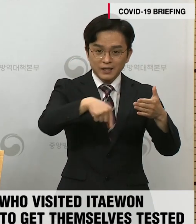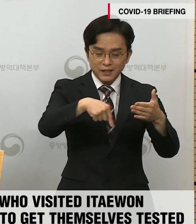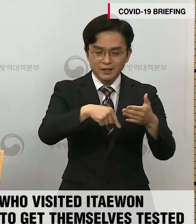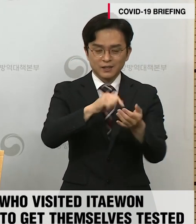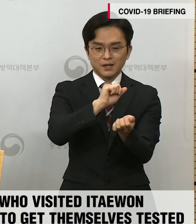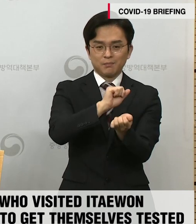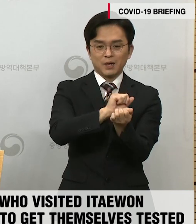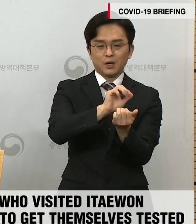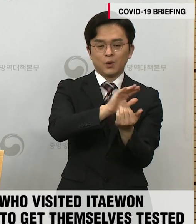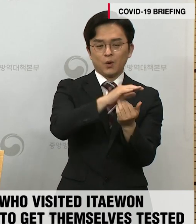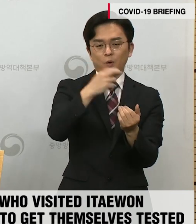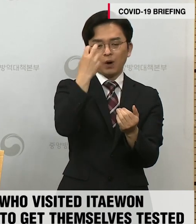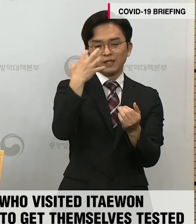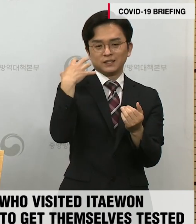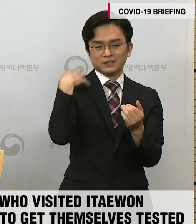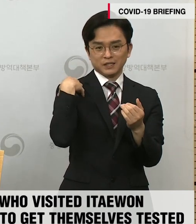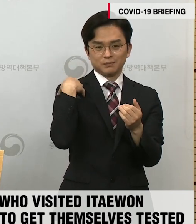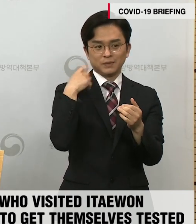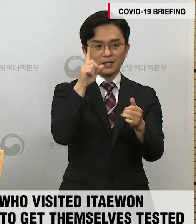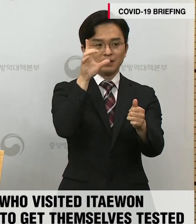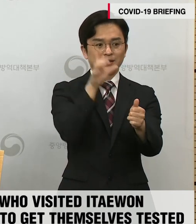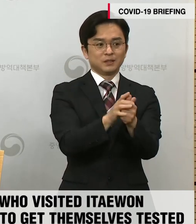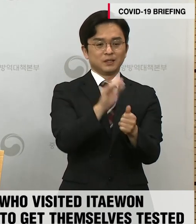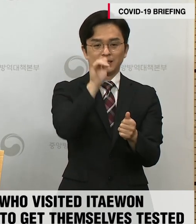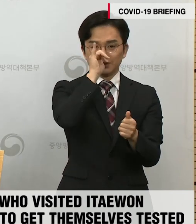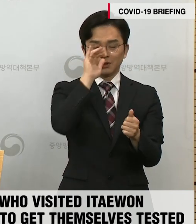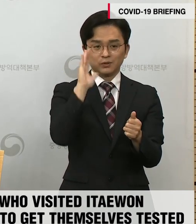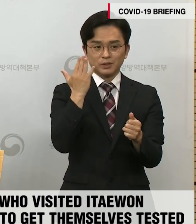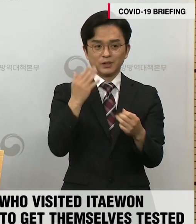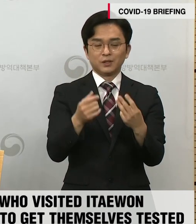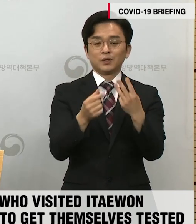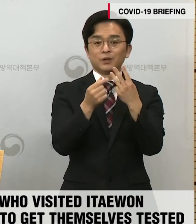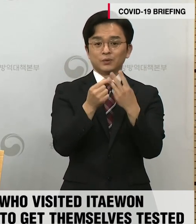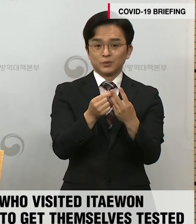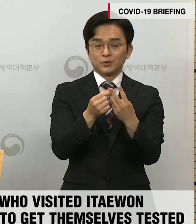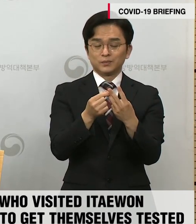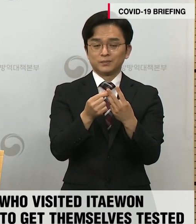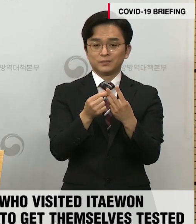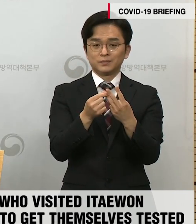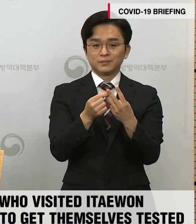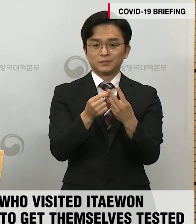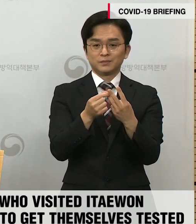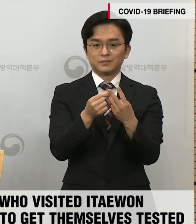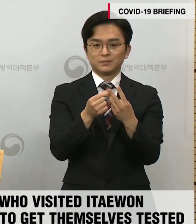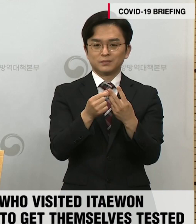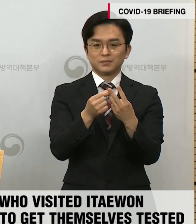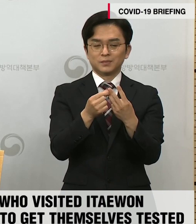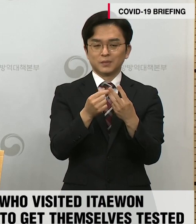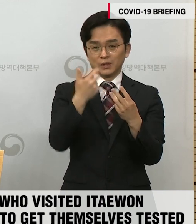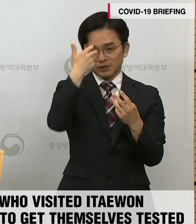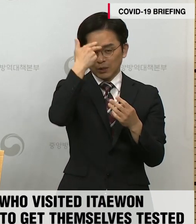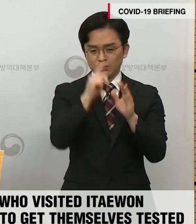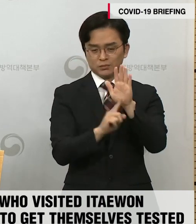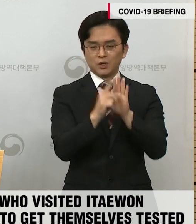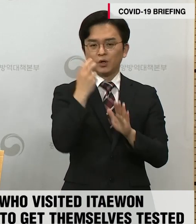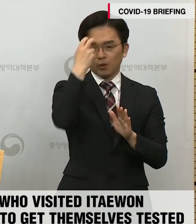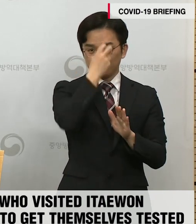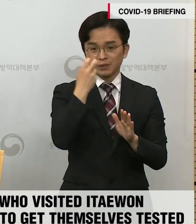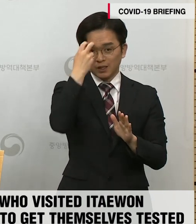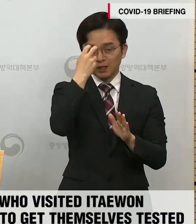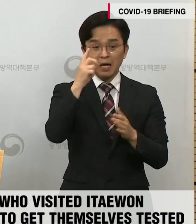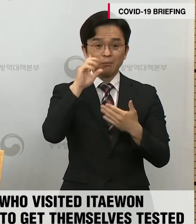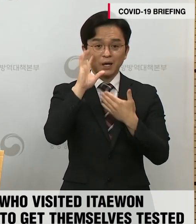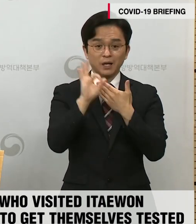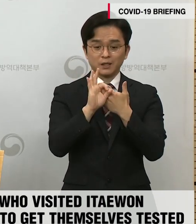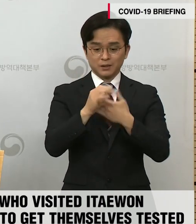a manager who will be in charge of the infection control and prevention. And they need to write